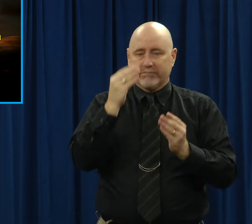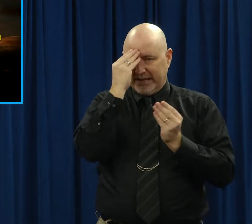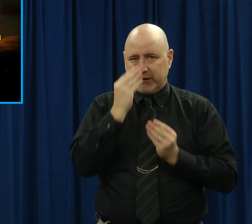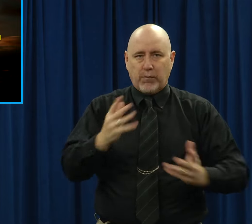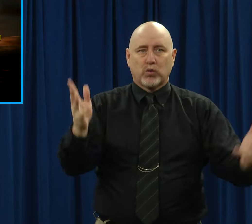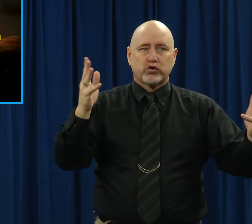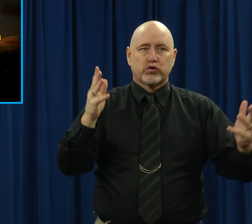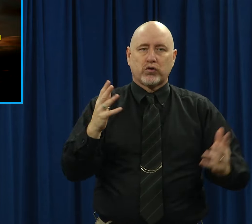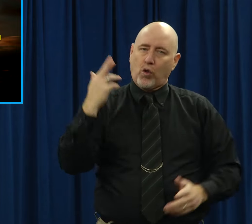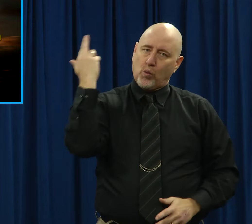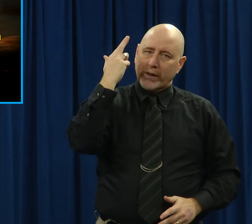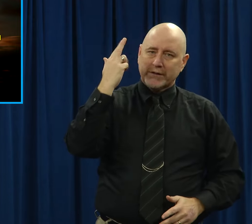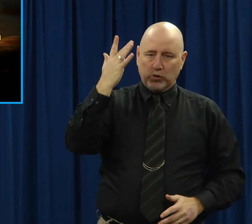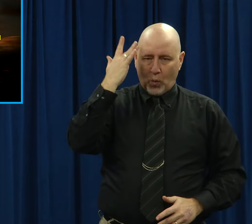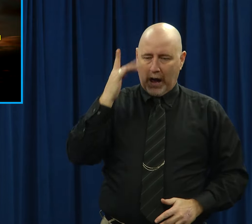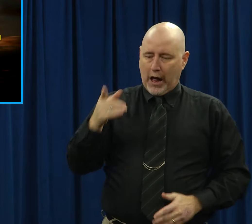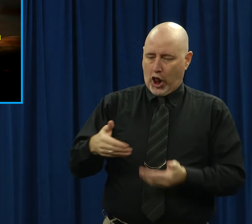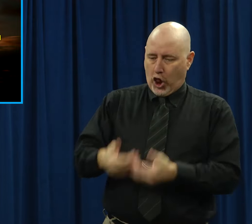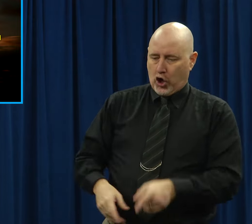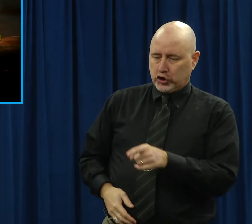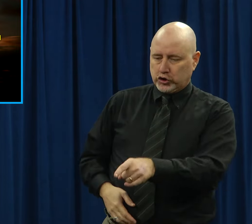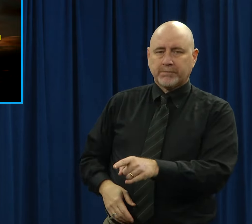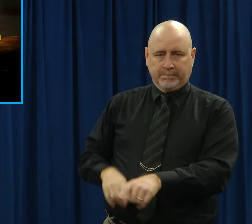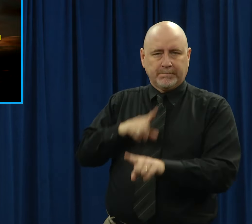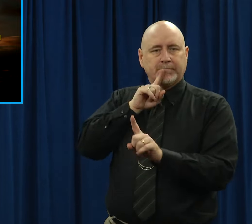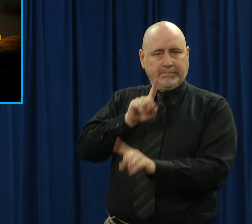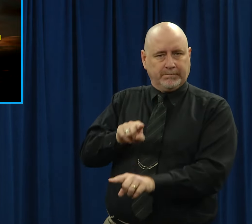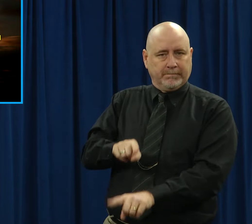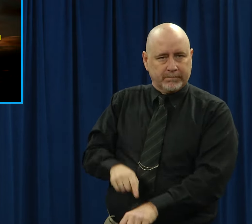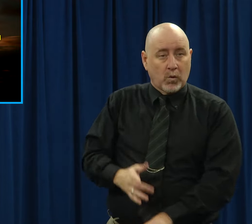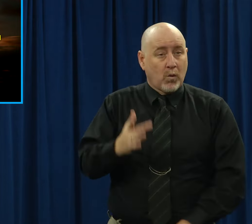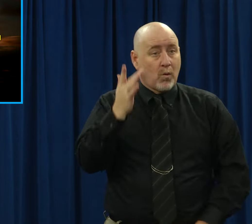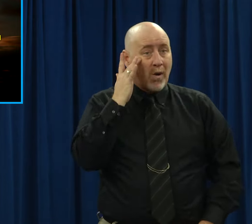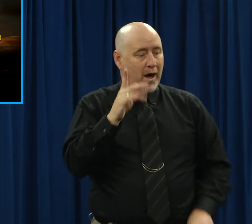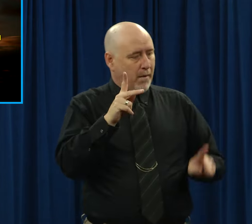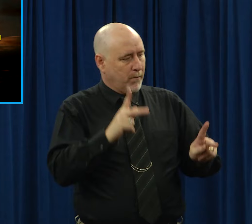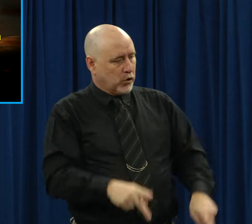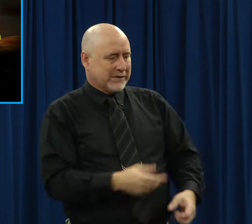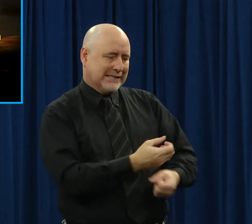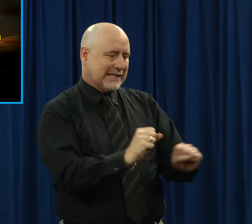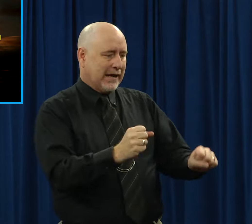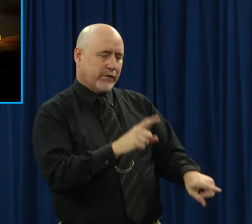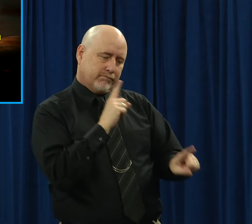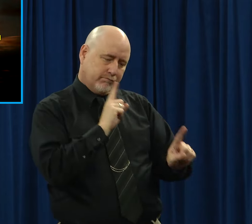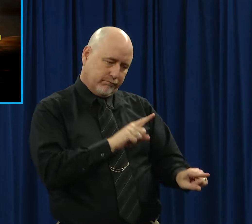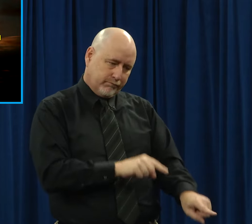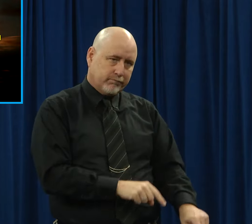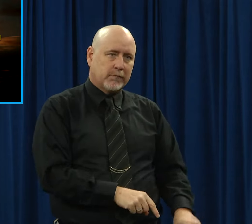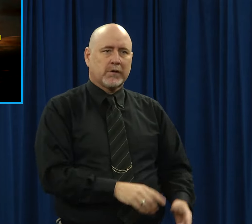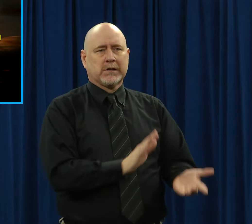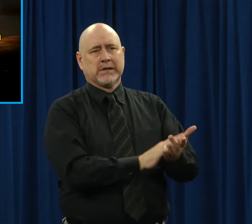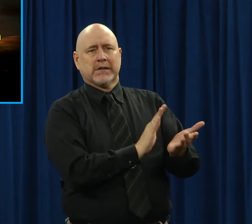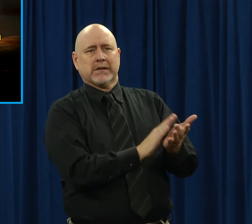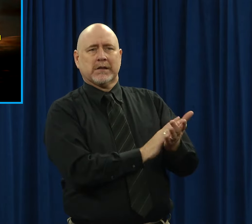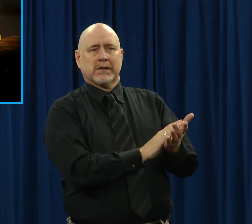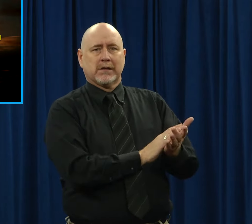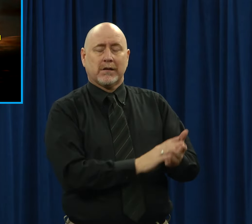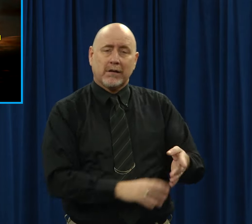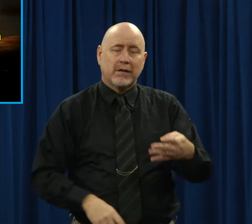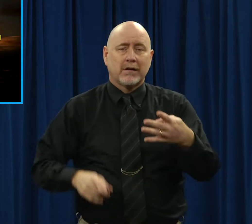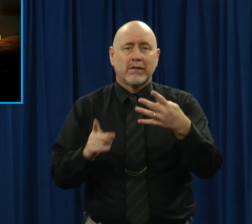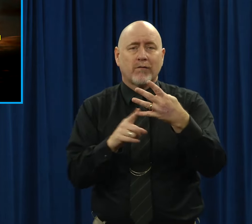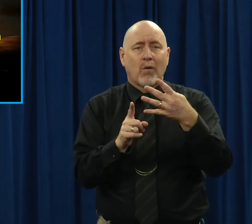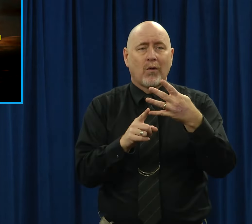day of exposure. The reasons why a man is lost will be stated. The reasons why a man is saved will be